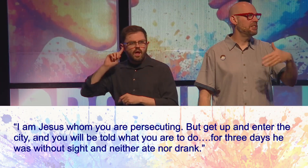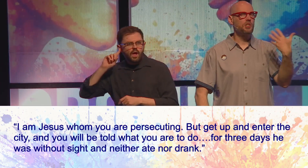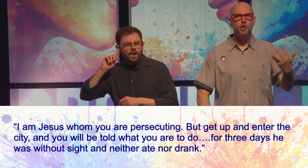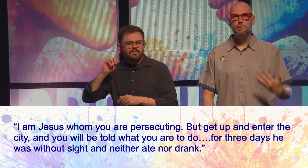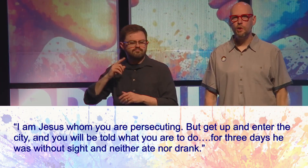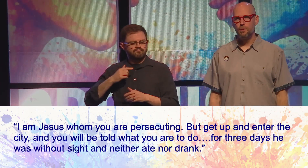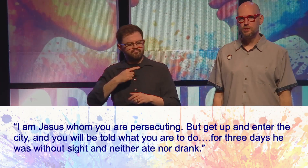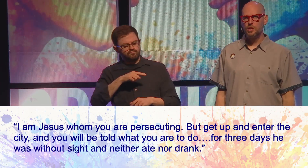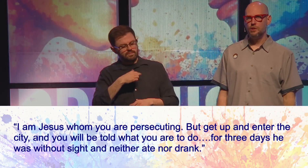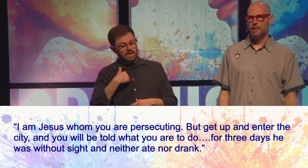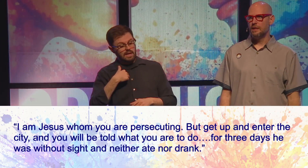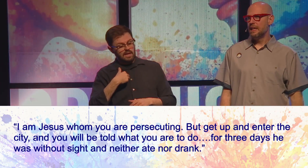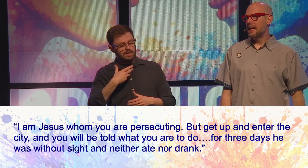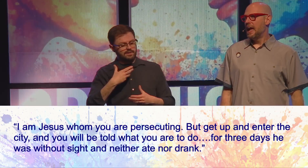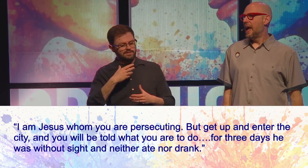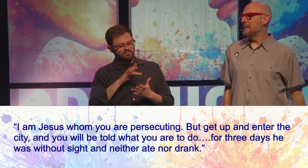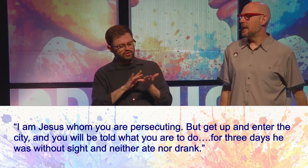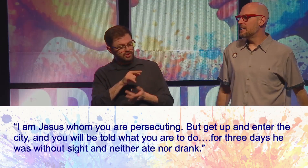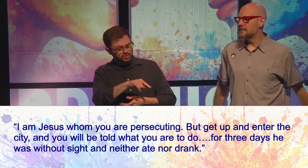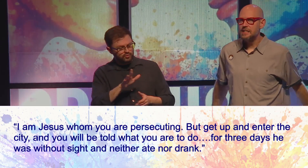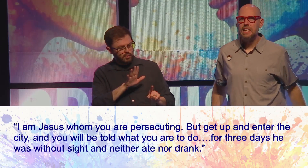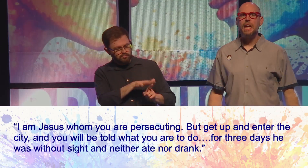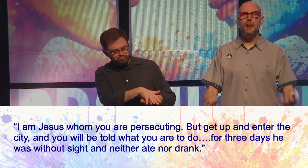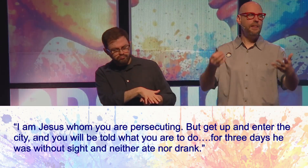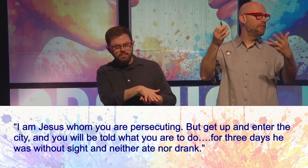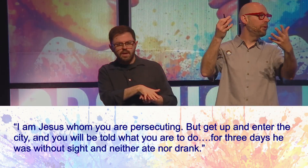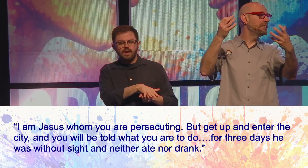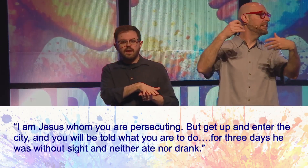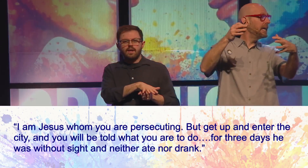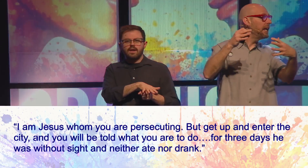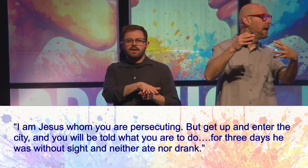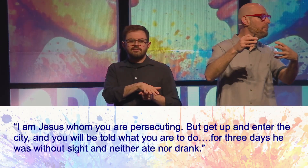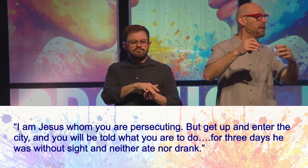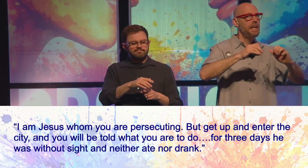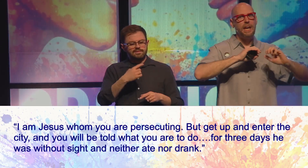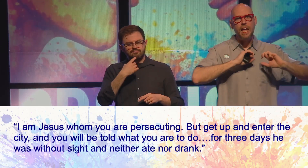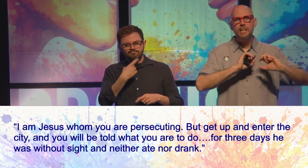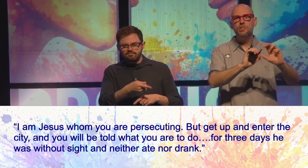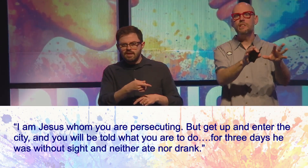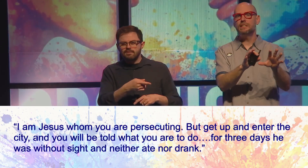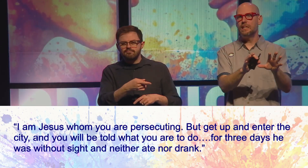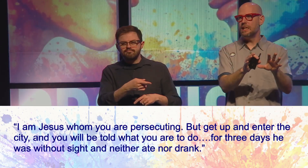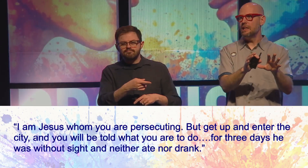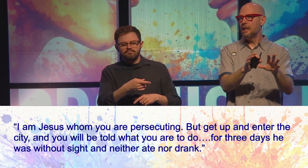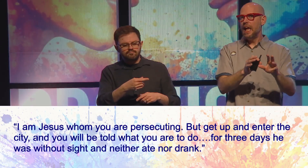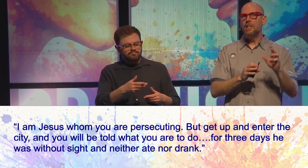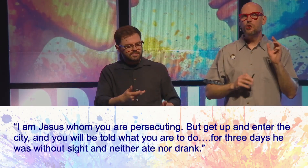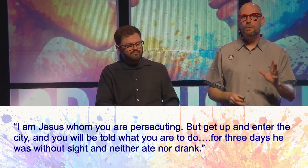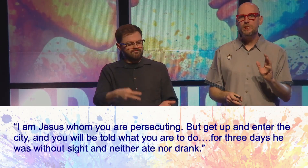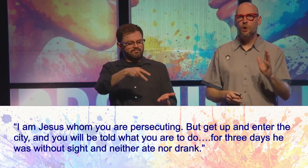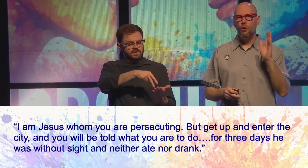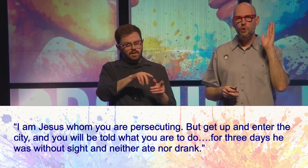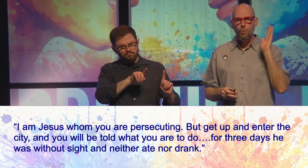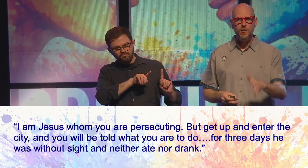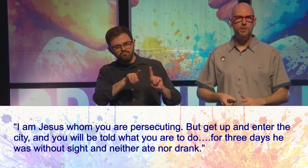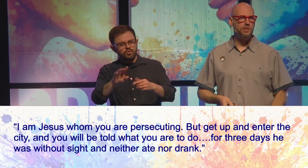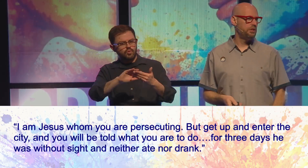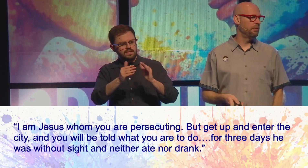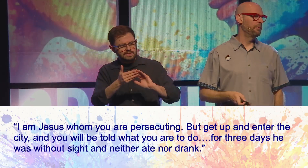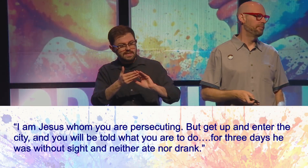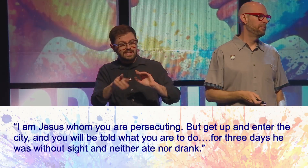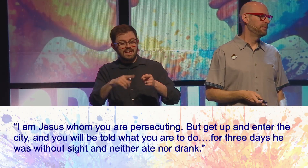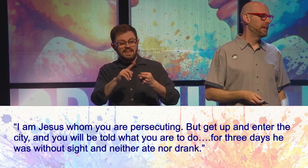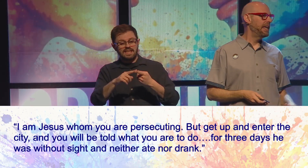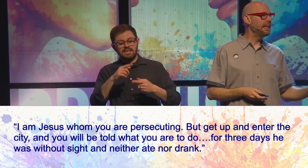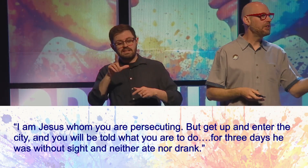am Jesus whom you are persecuting. And he says, get up, and the voice says, get up and enter the city, and you'll be told what you're to